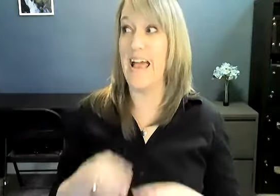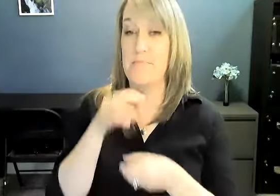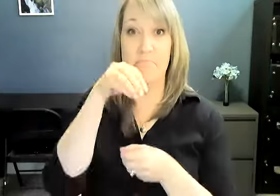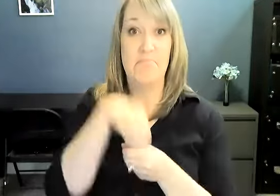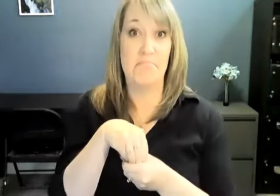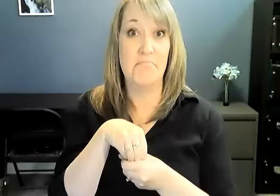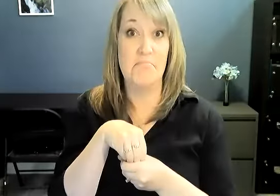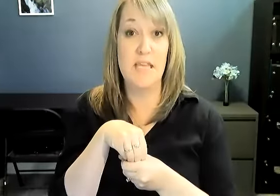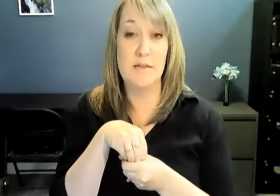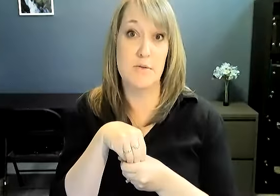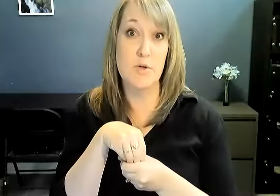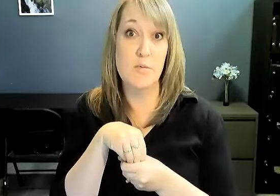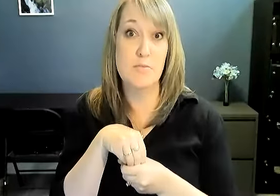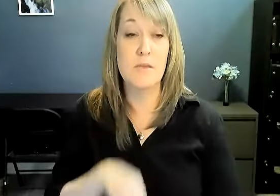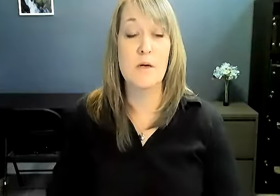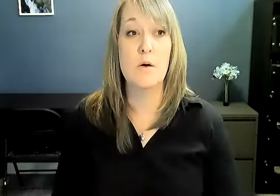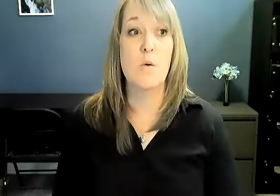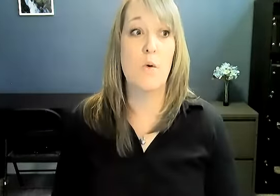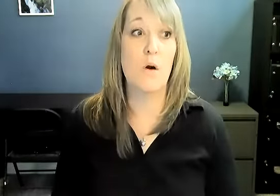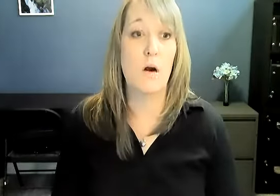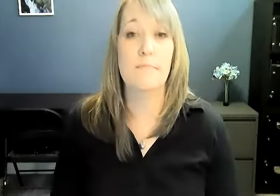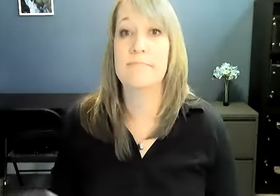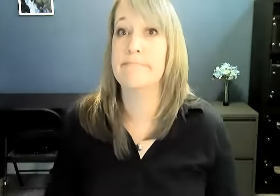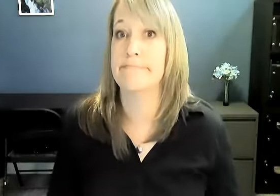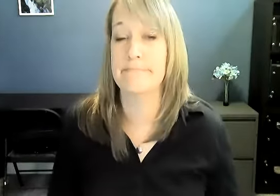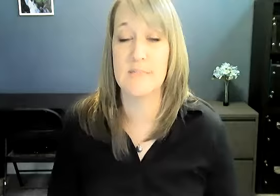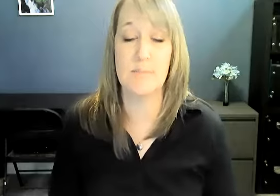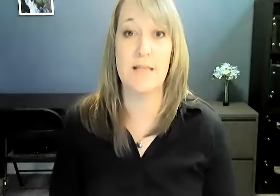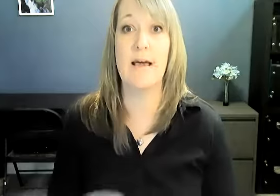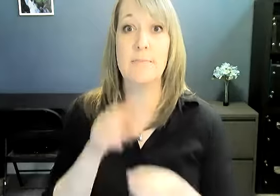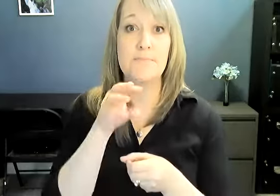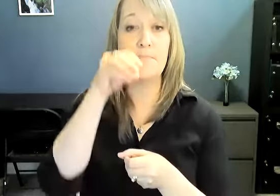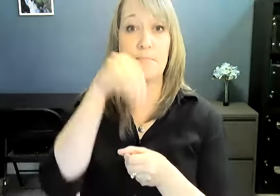I'm in this room or something like that.